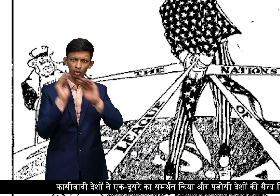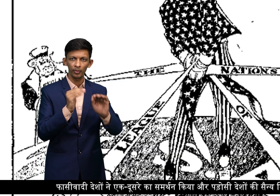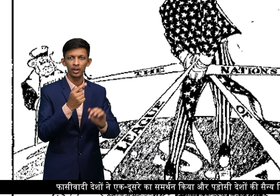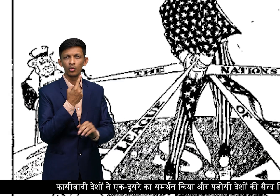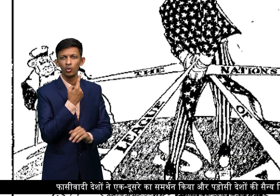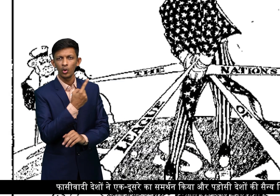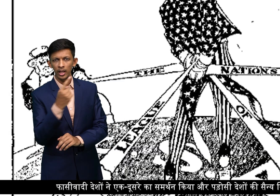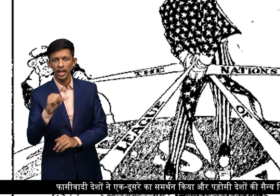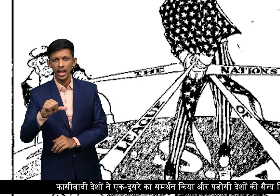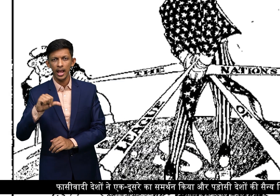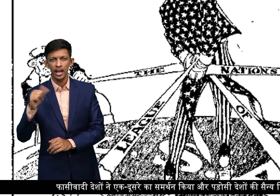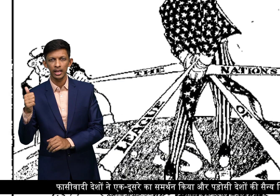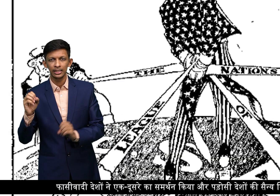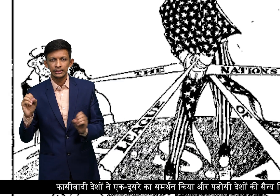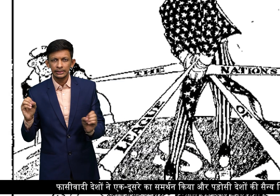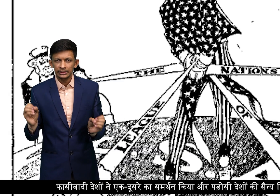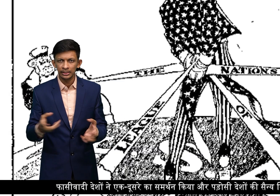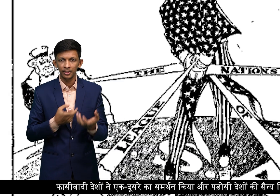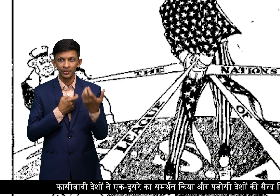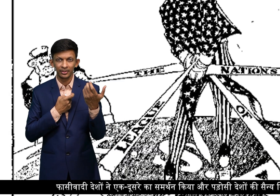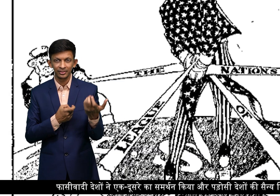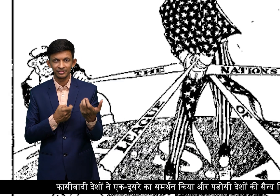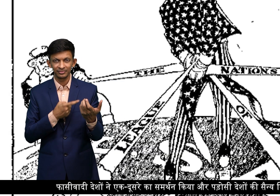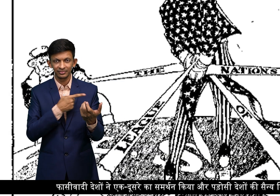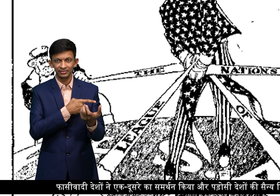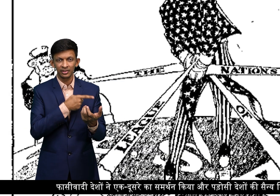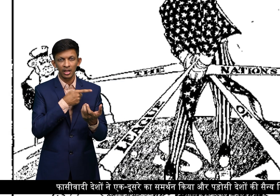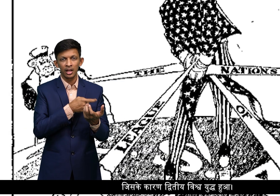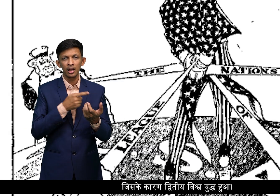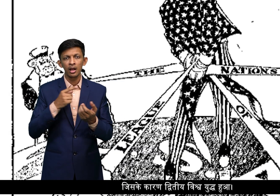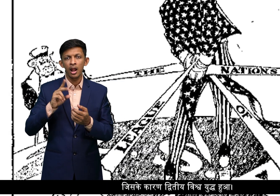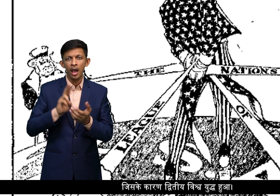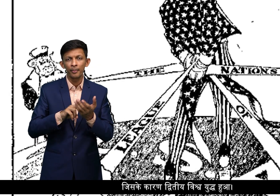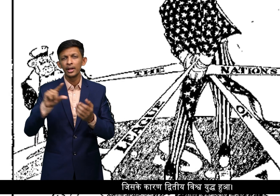and began military conquest of neighboring countries.